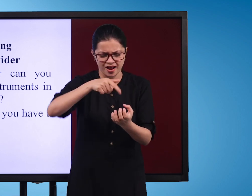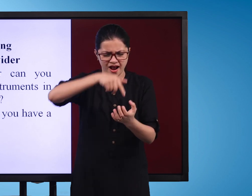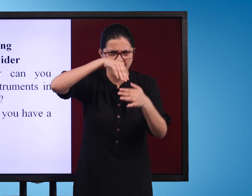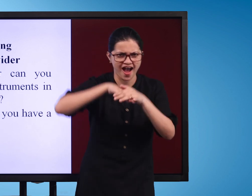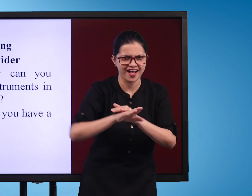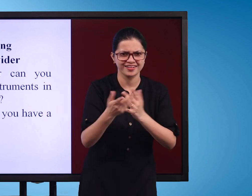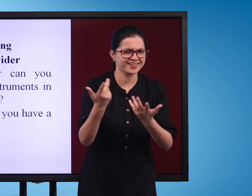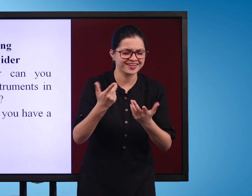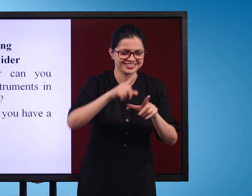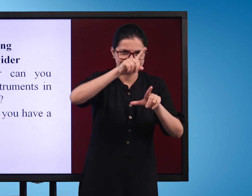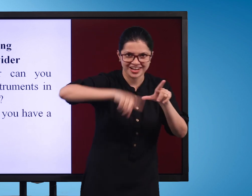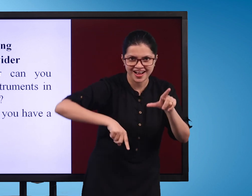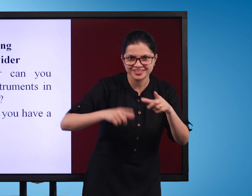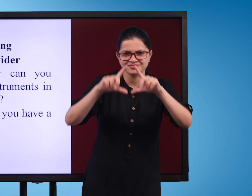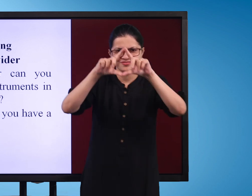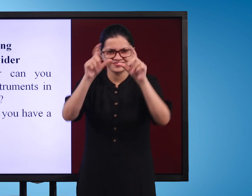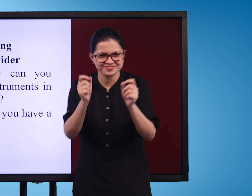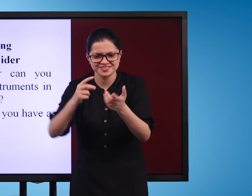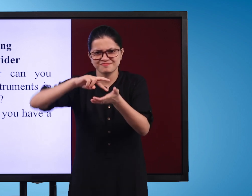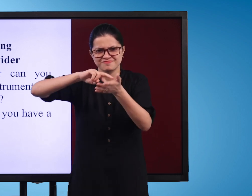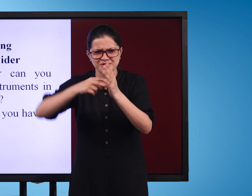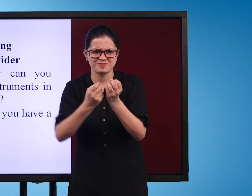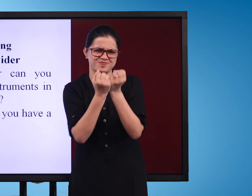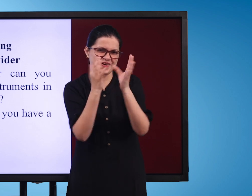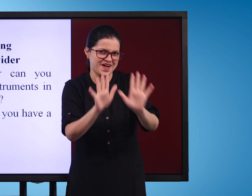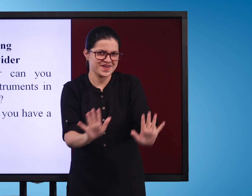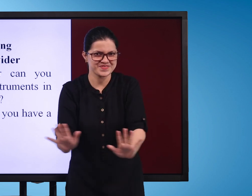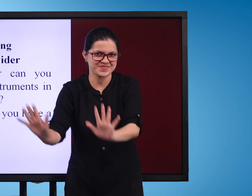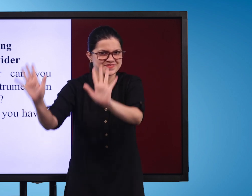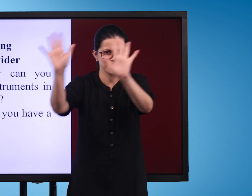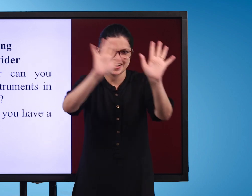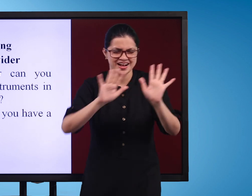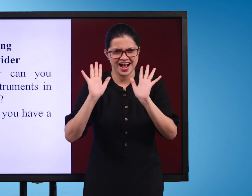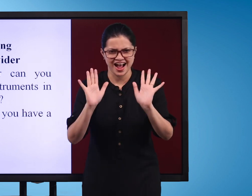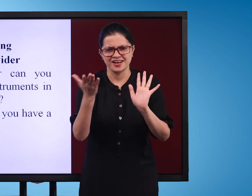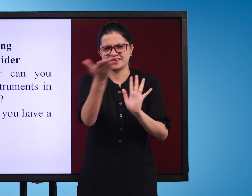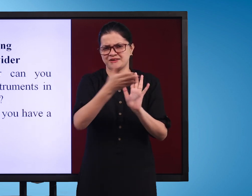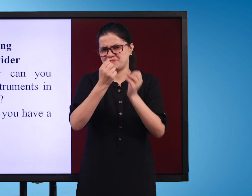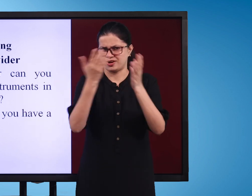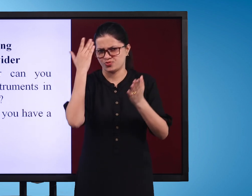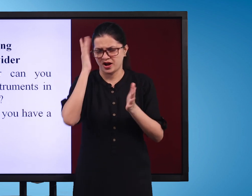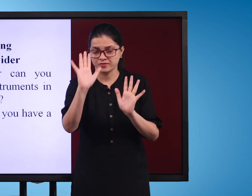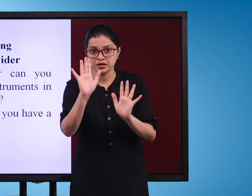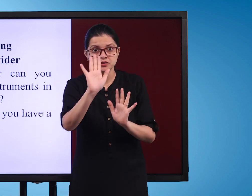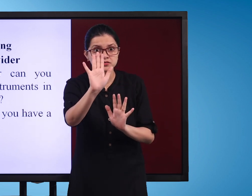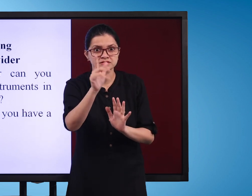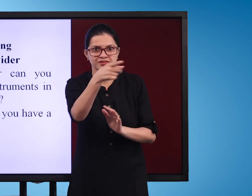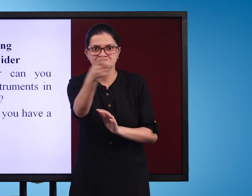Have you seen or can you recognize all the instruments in your instrument box?